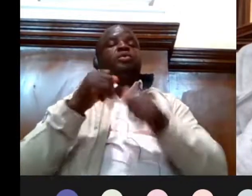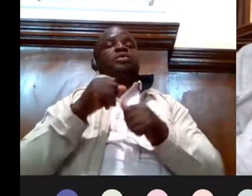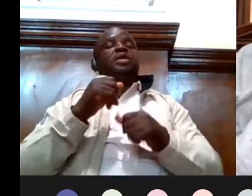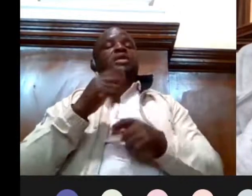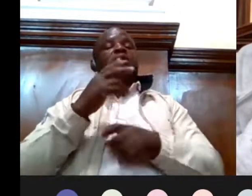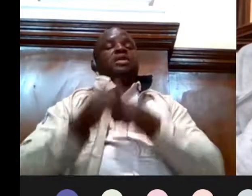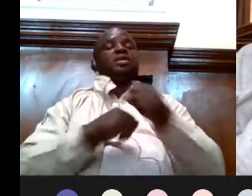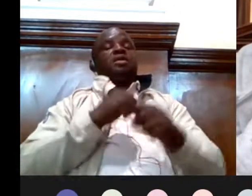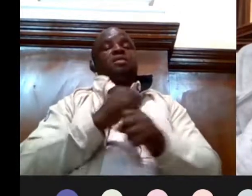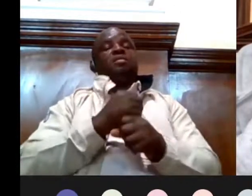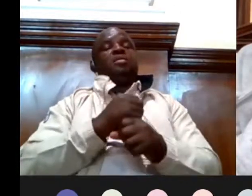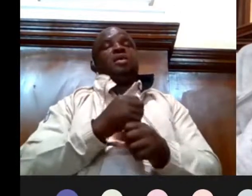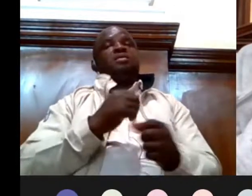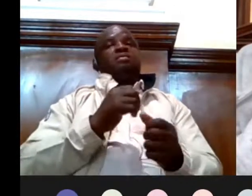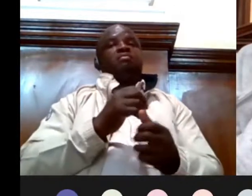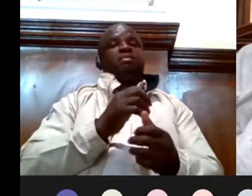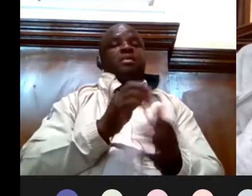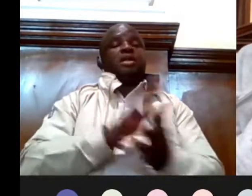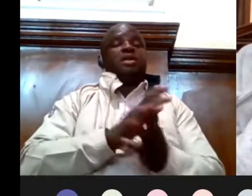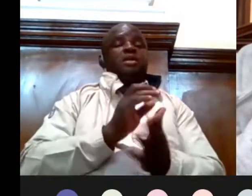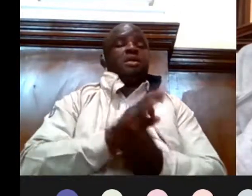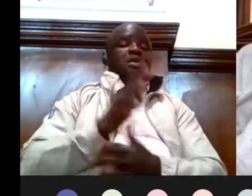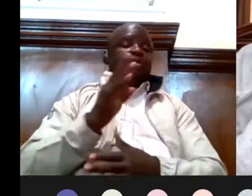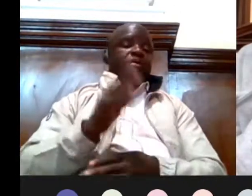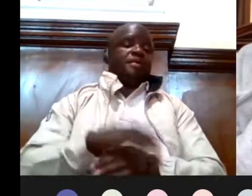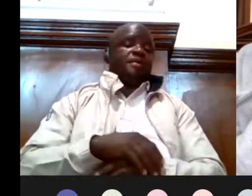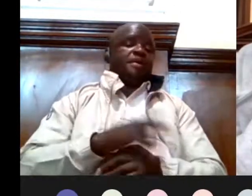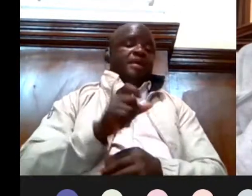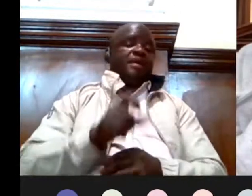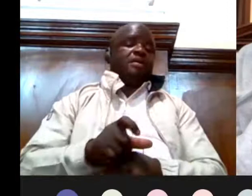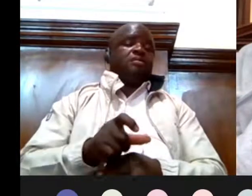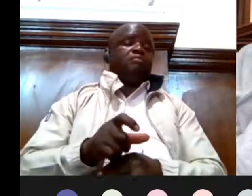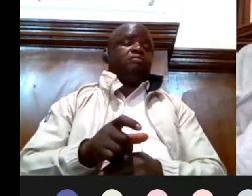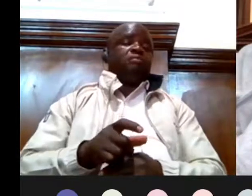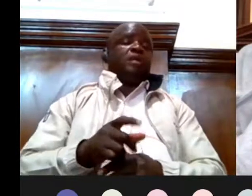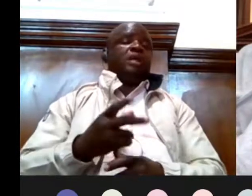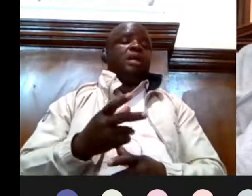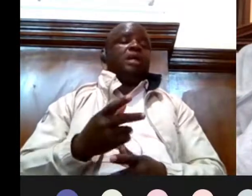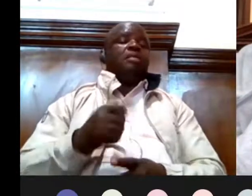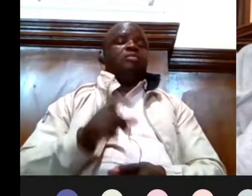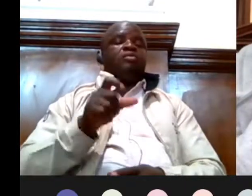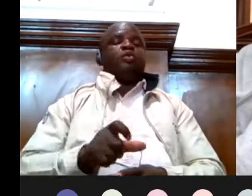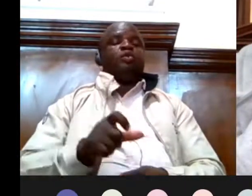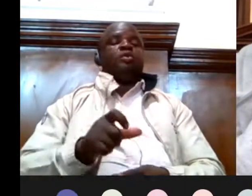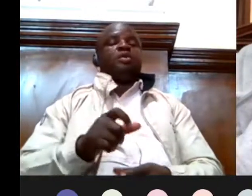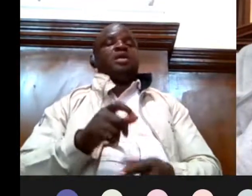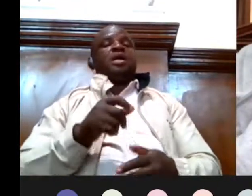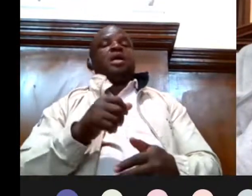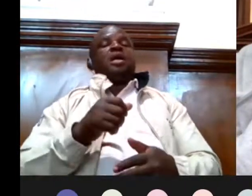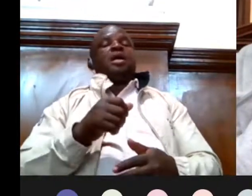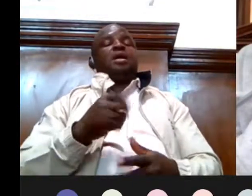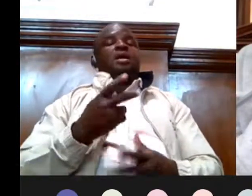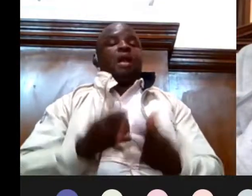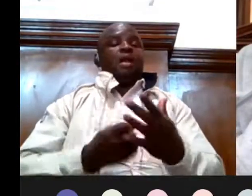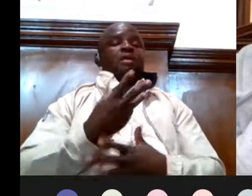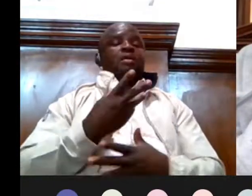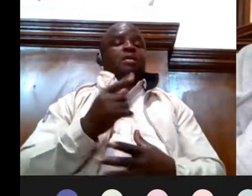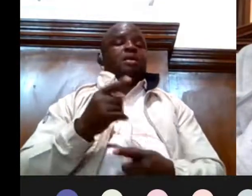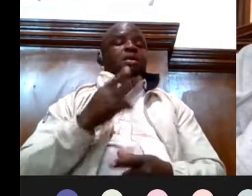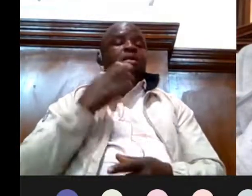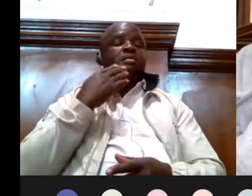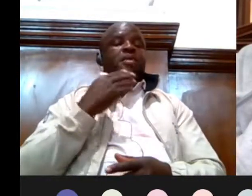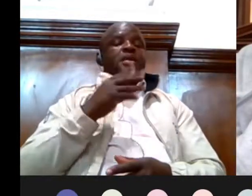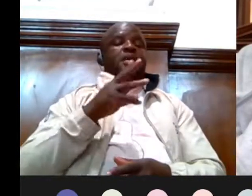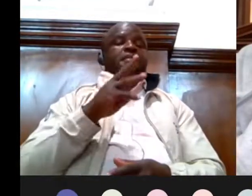1913, which produced the stalwart like Mae Charlotte